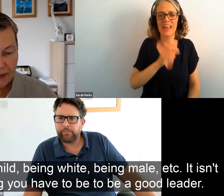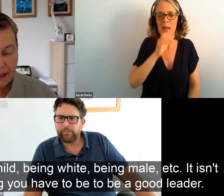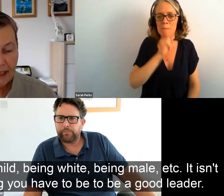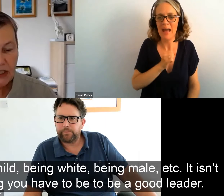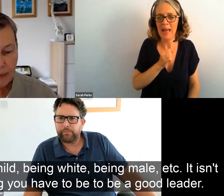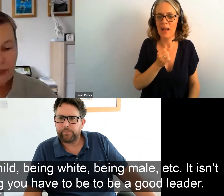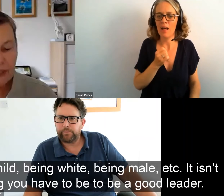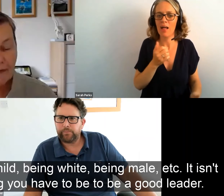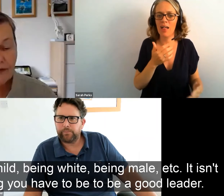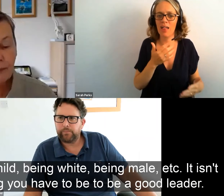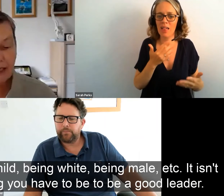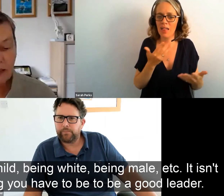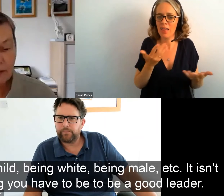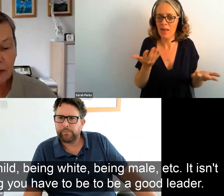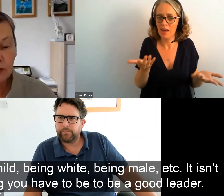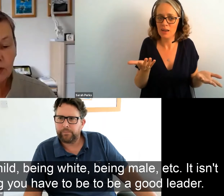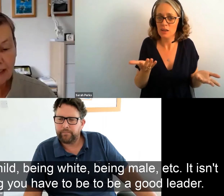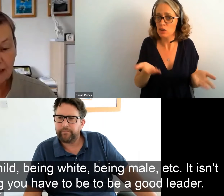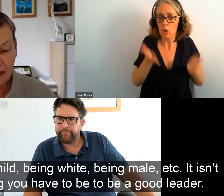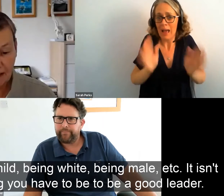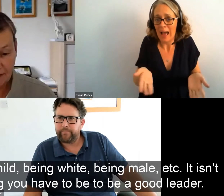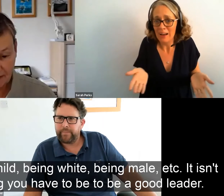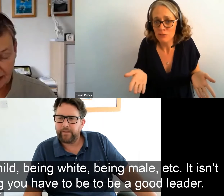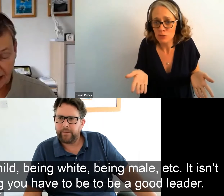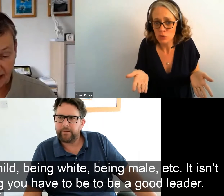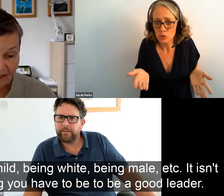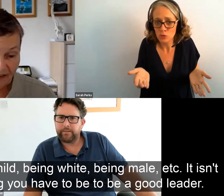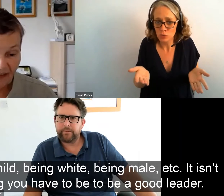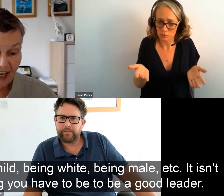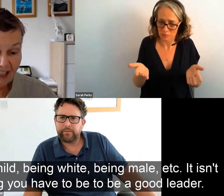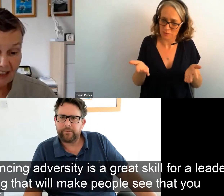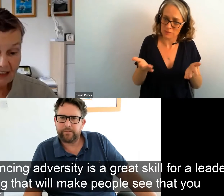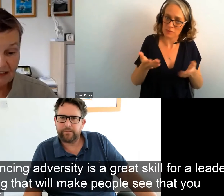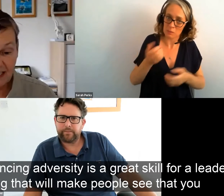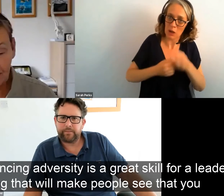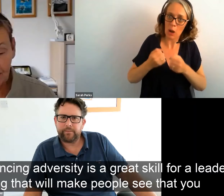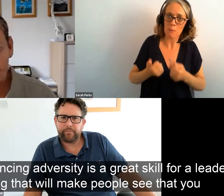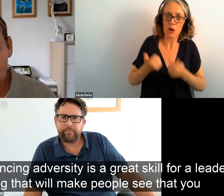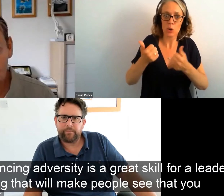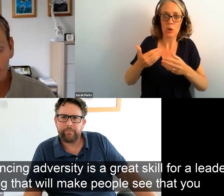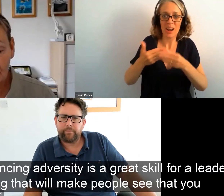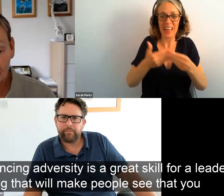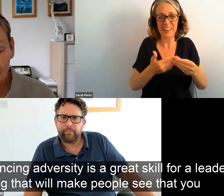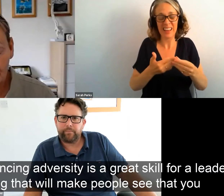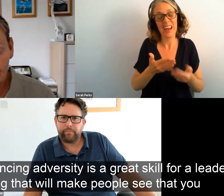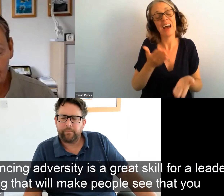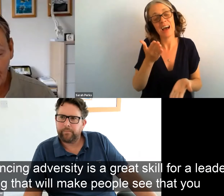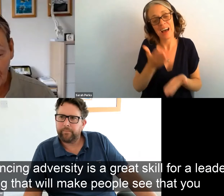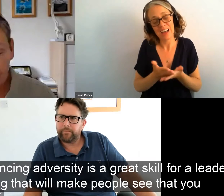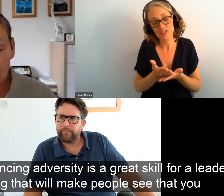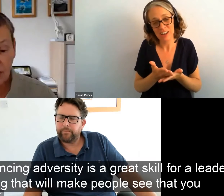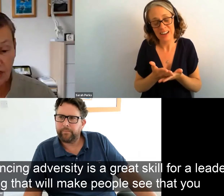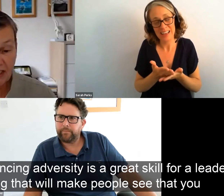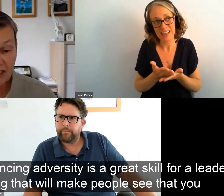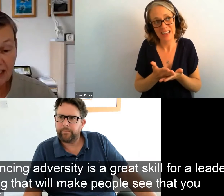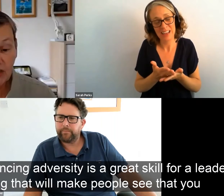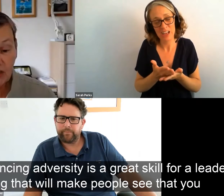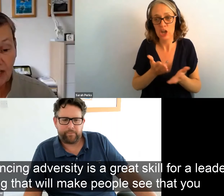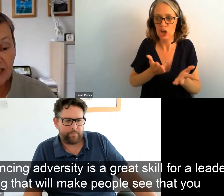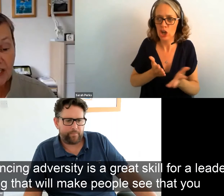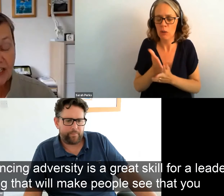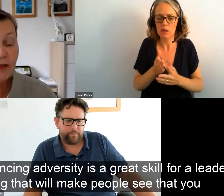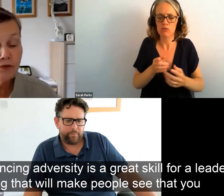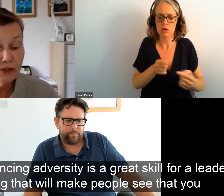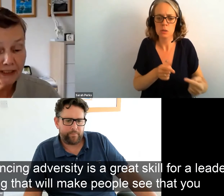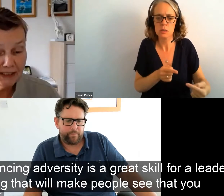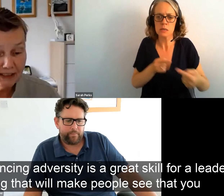etc., isn't something you have to be a good leader. In fact, experiencing adversity